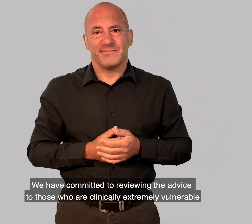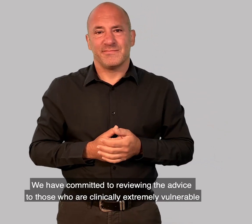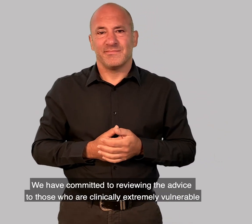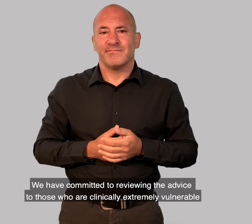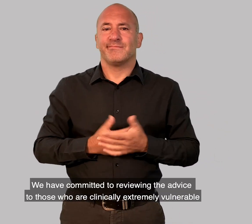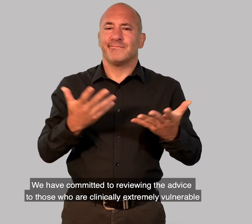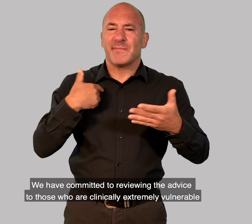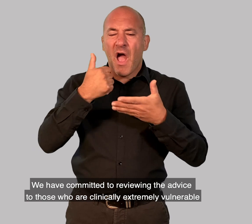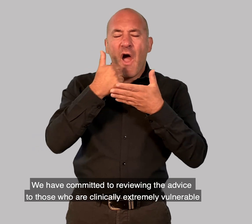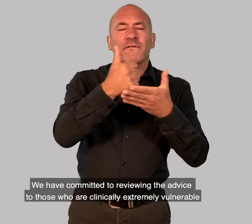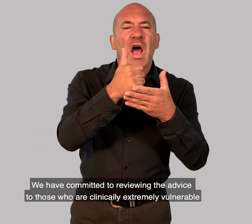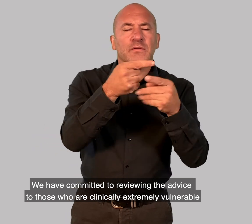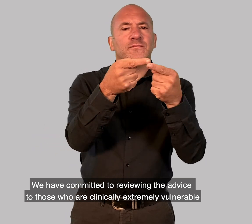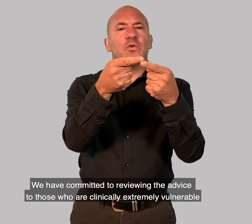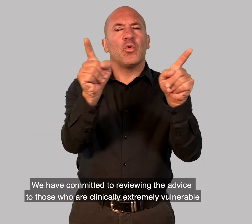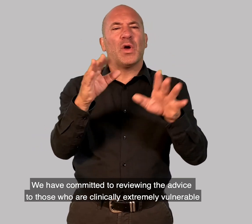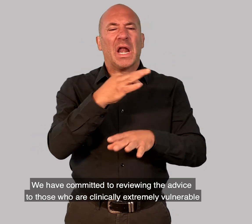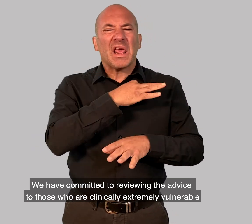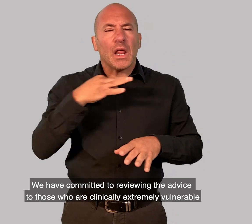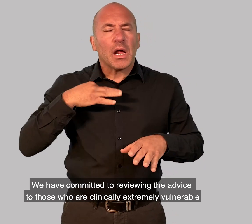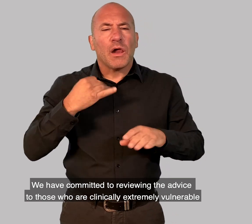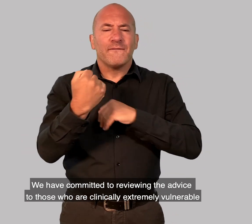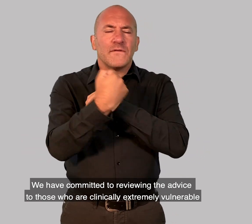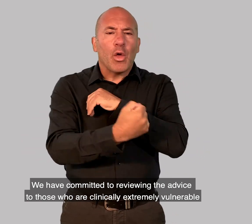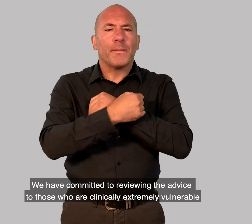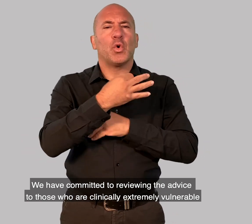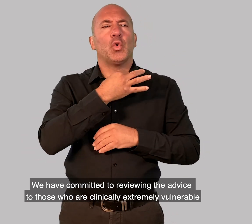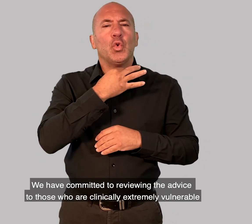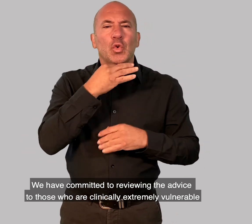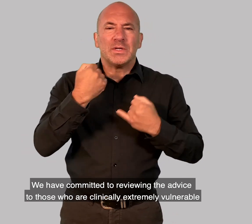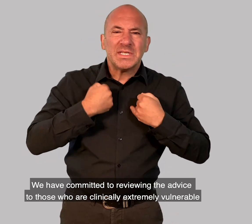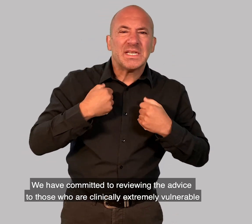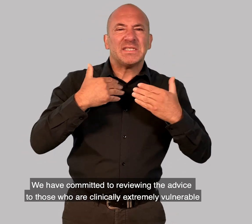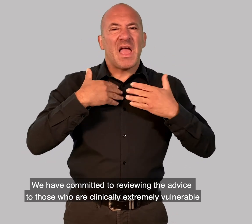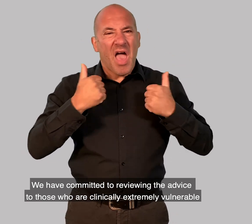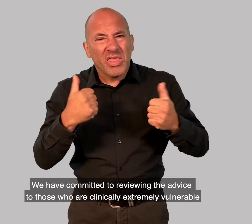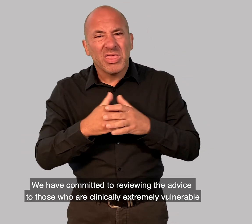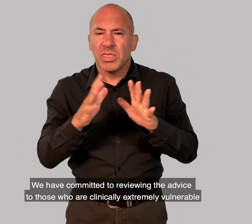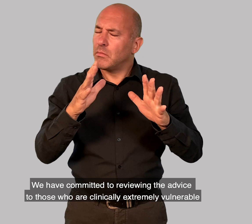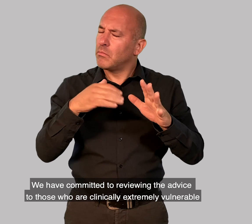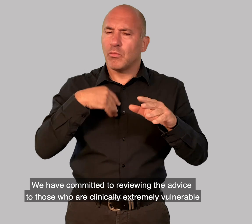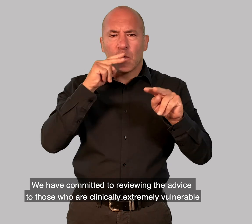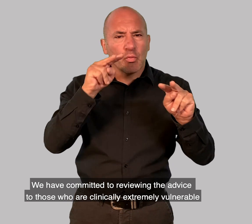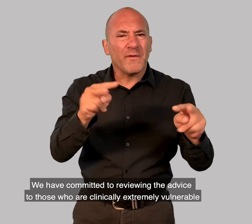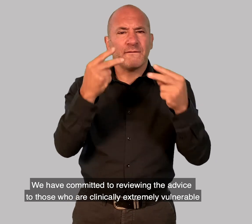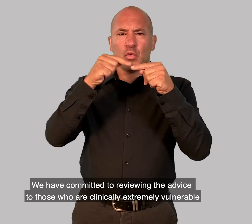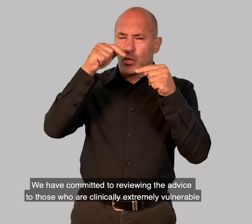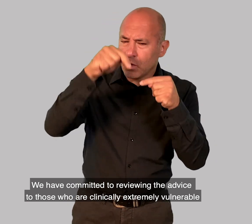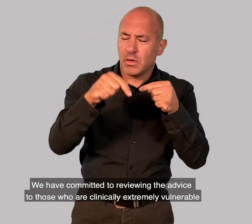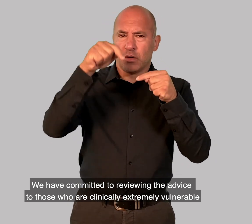We have committed to reviewing the advice to those who are clinically extremely vulnerable at every review point of